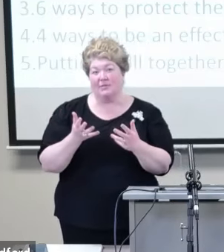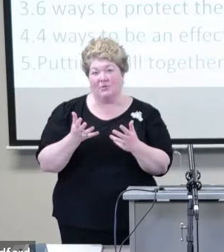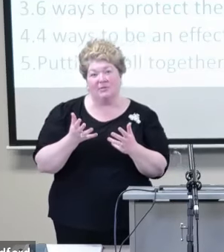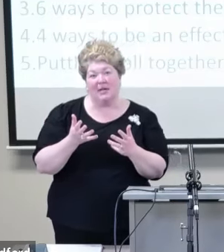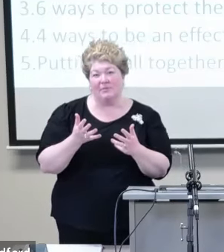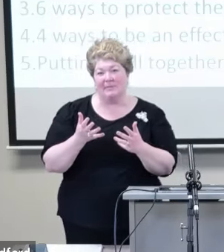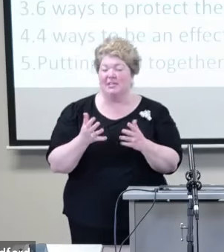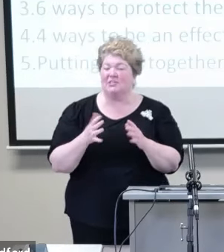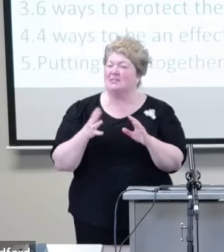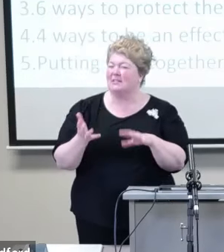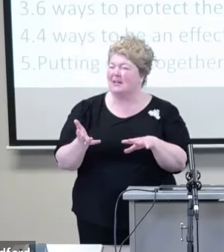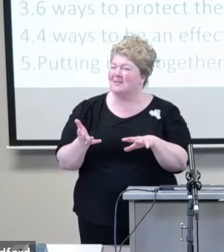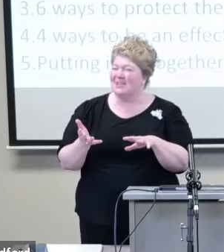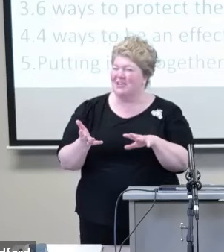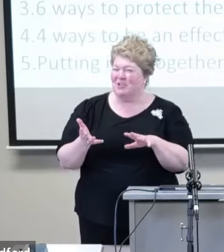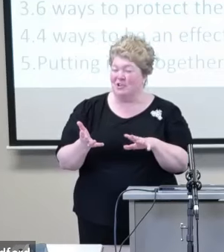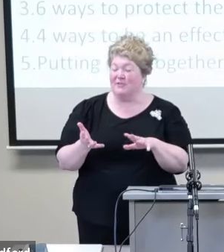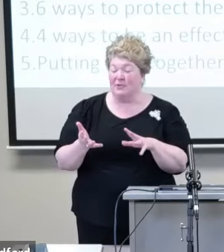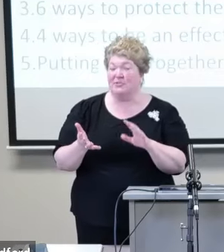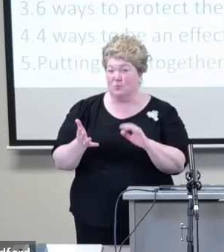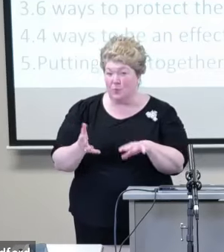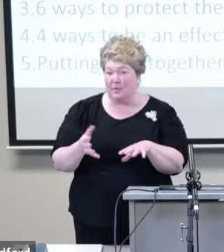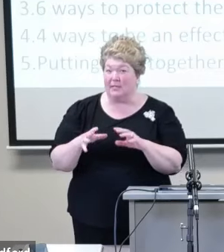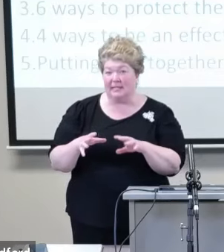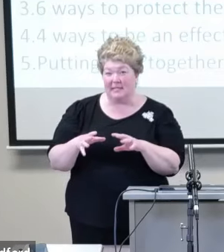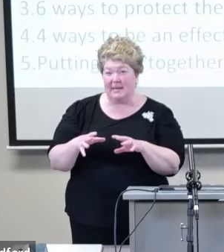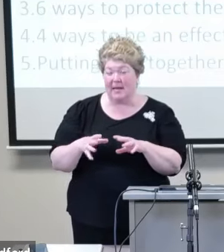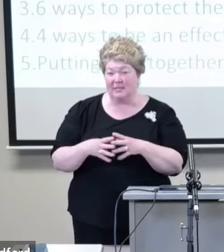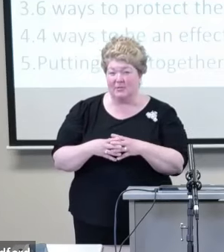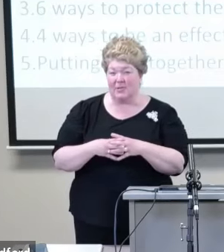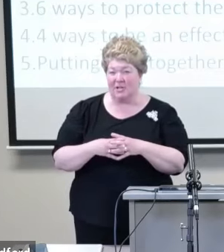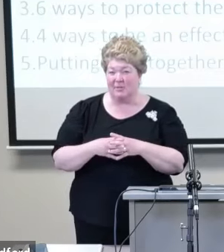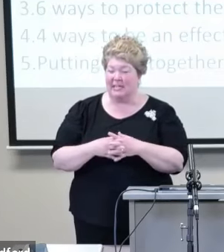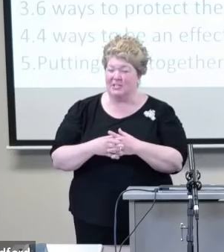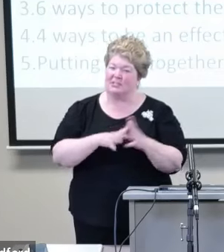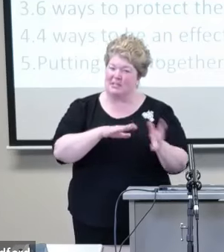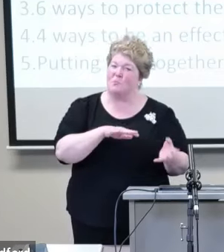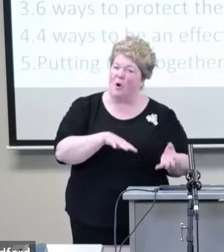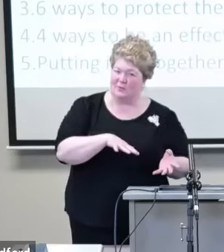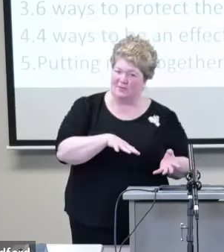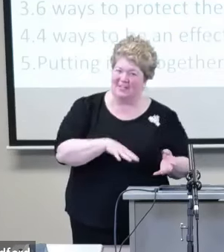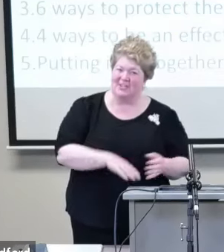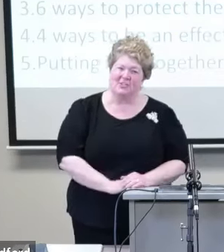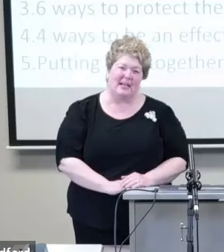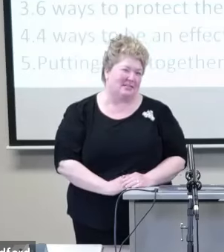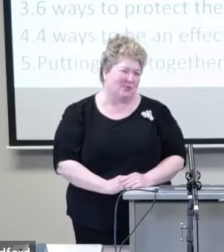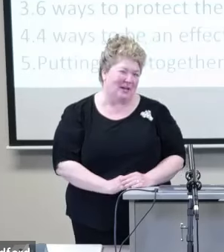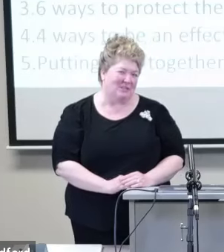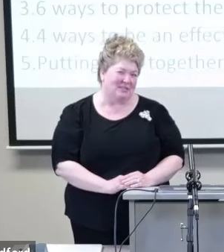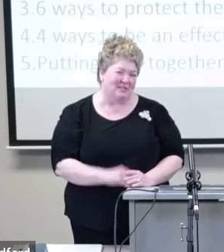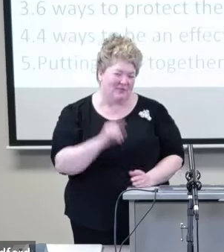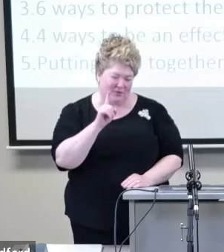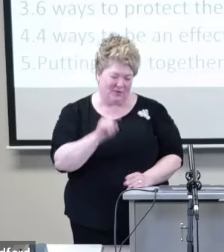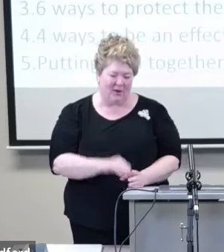high school documentation some universities will accept high school documentation some won't so that's the